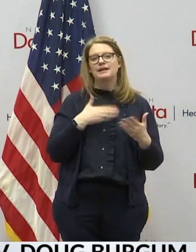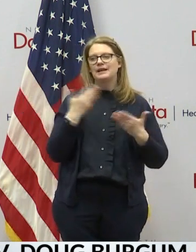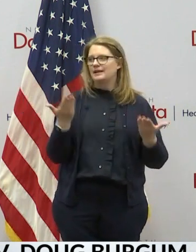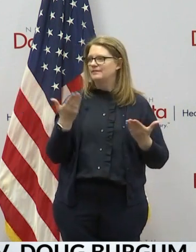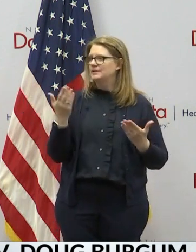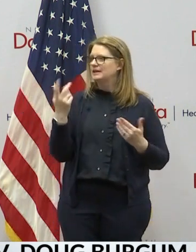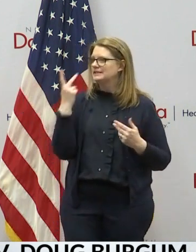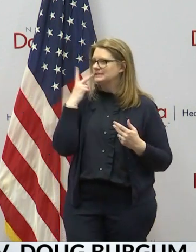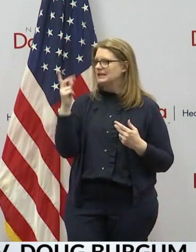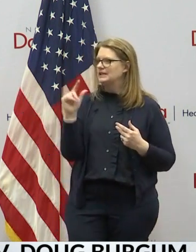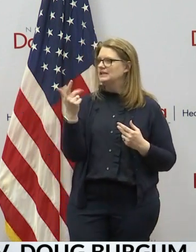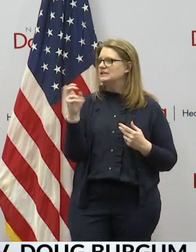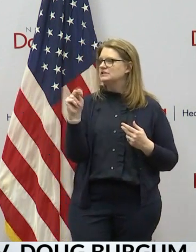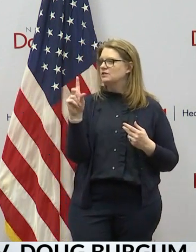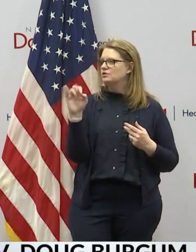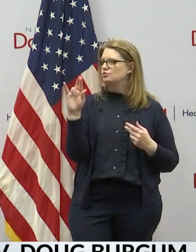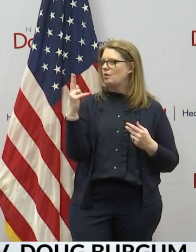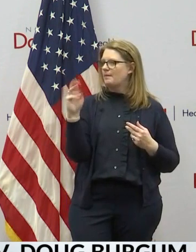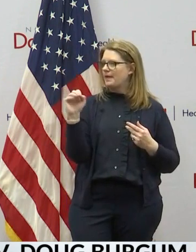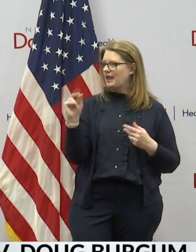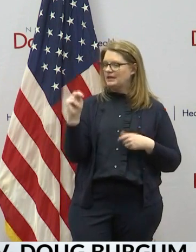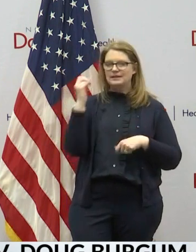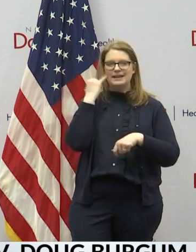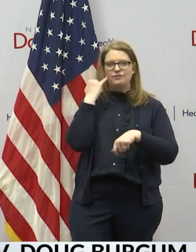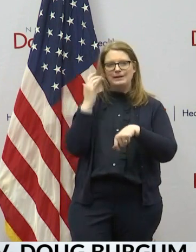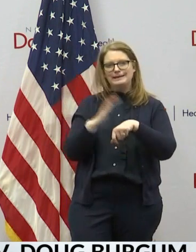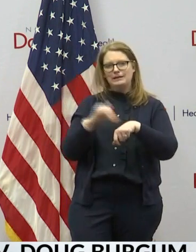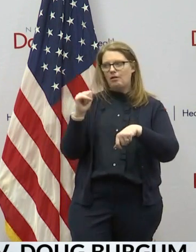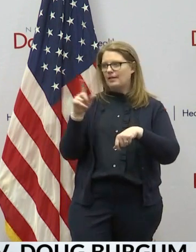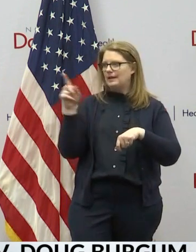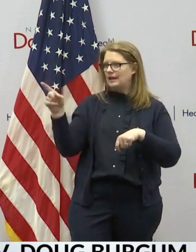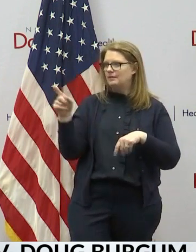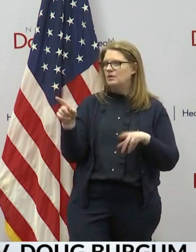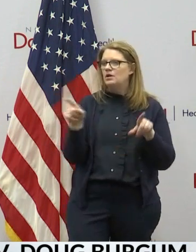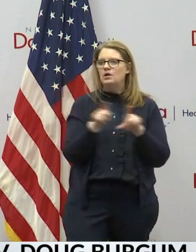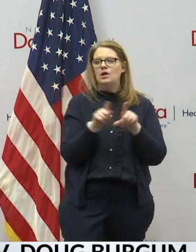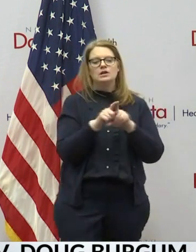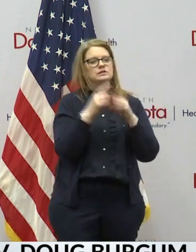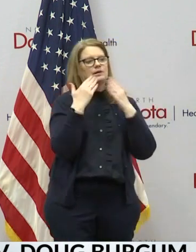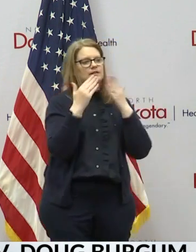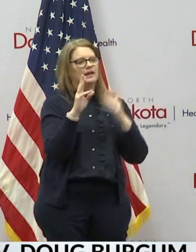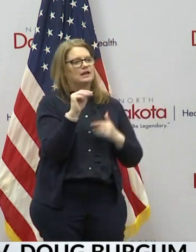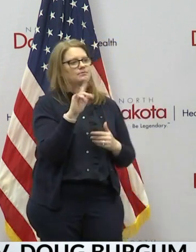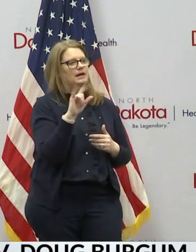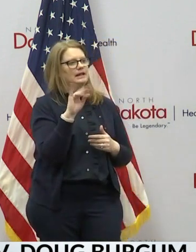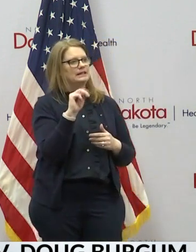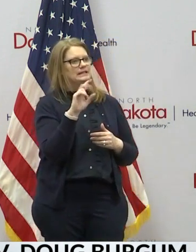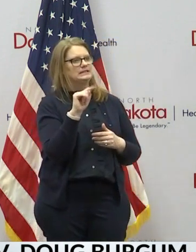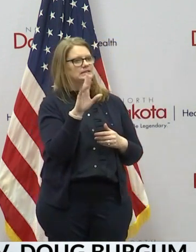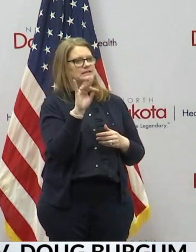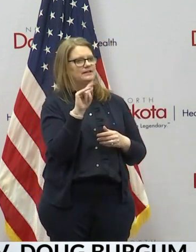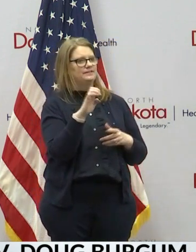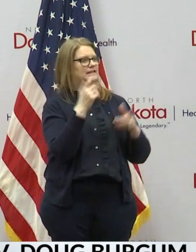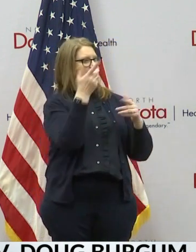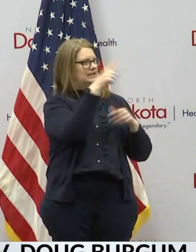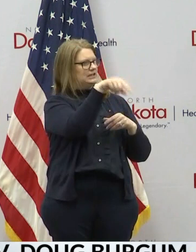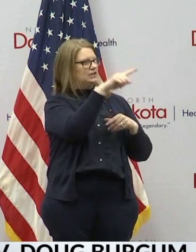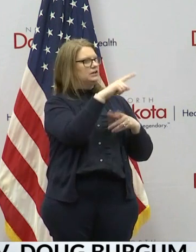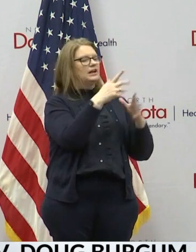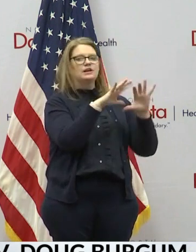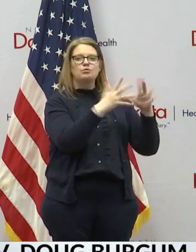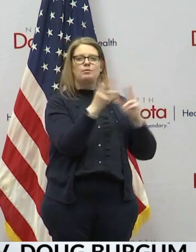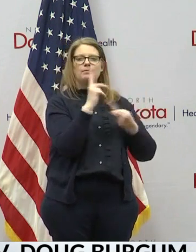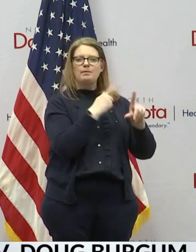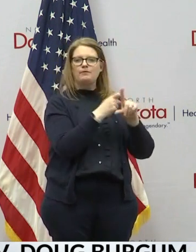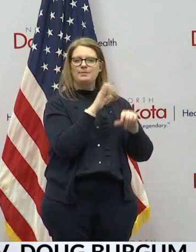General Dorman also here if we need to call on him. We also want to thank Mylyn Tufte's here and with a group of folks from the